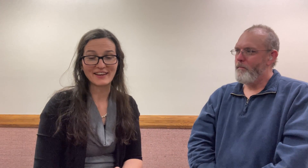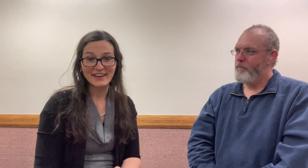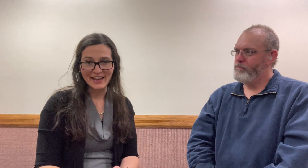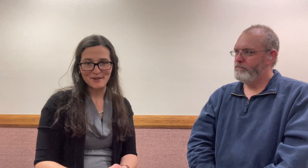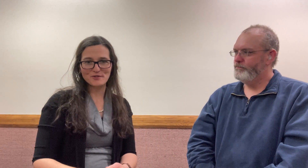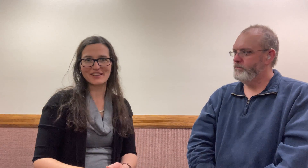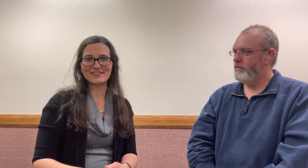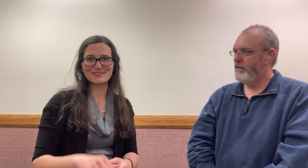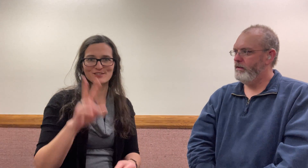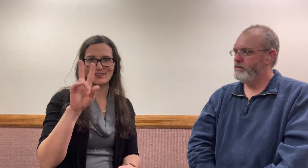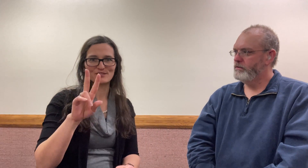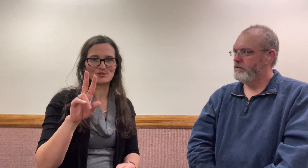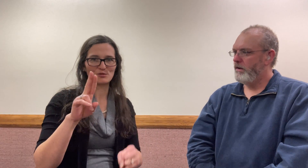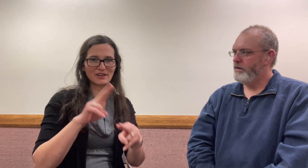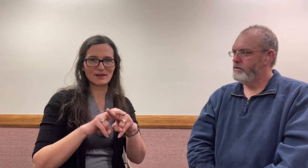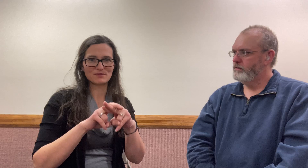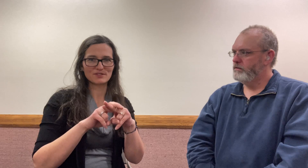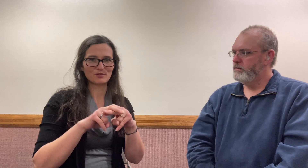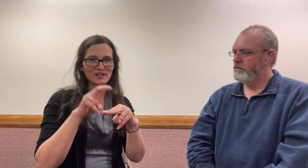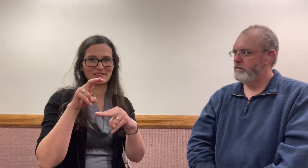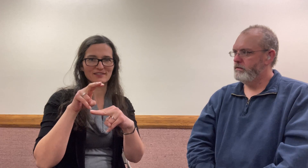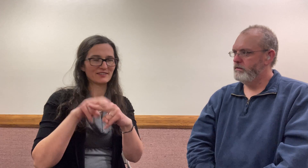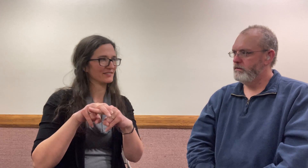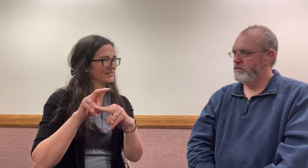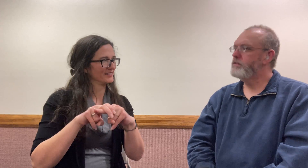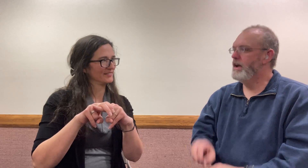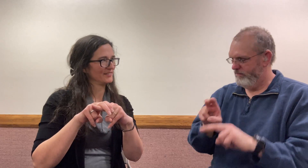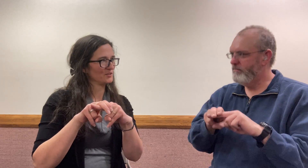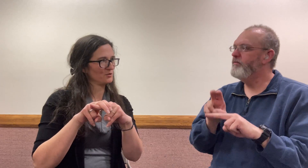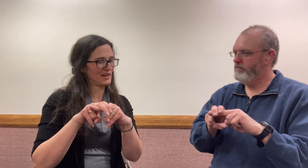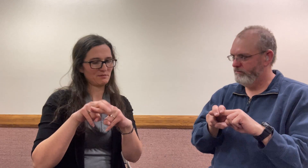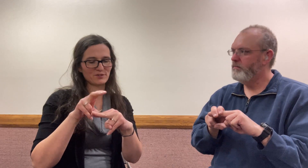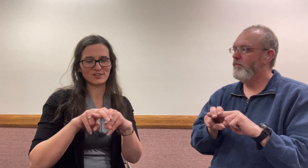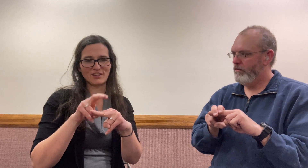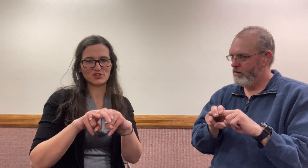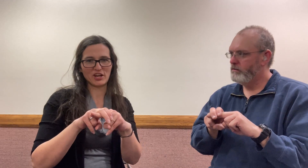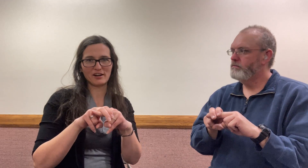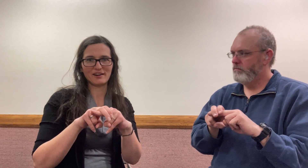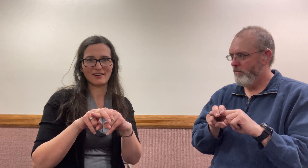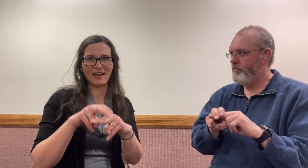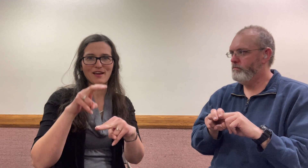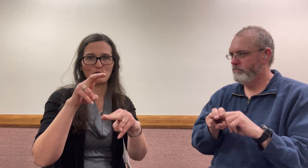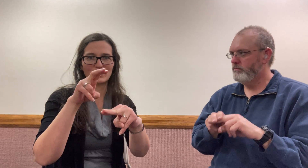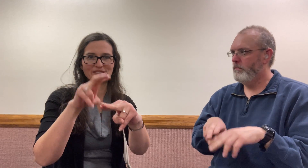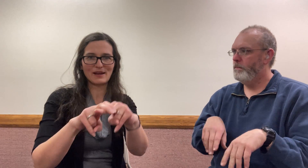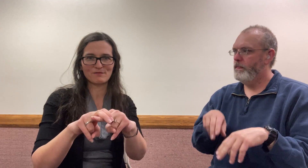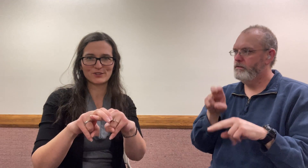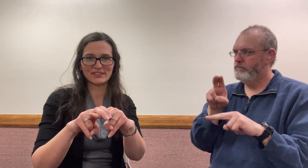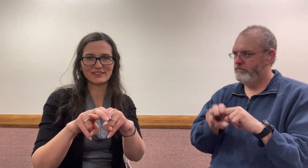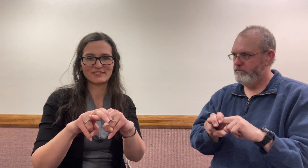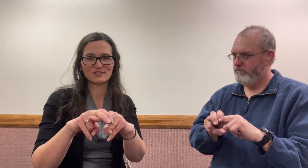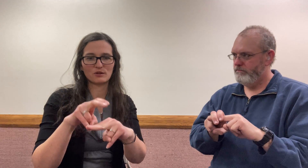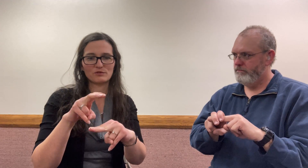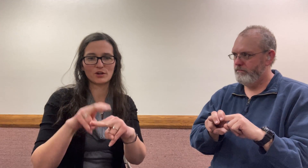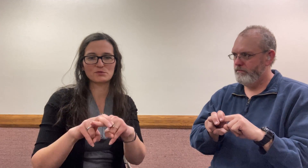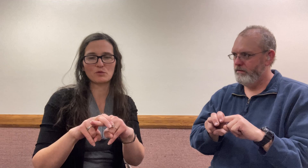then noun is 2 times, so like 2 times for a chair and 1 time for sit. So verbs are